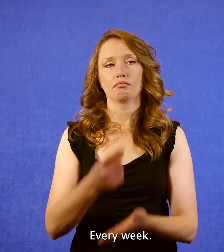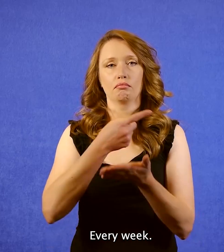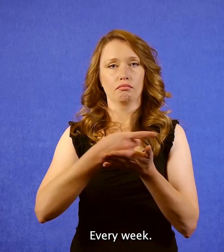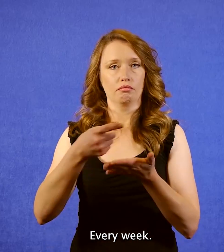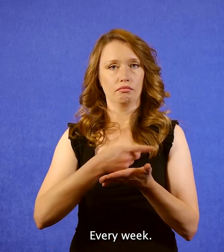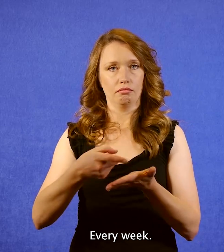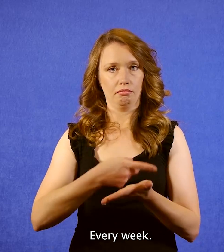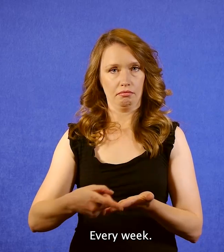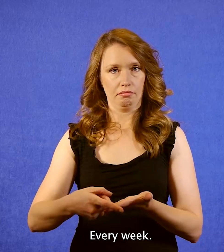Every week.